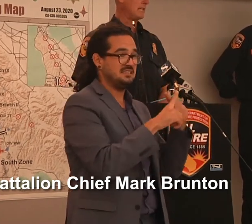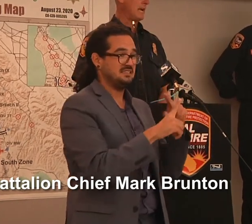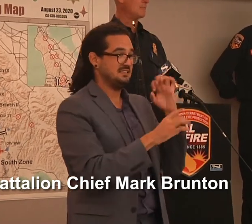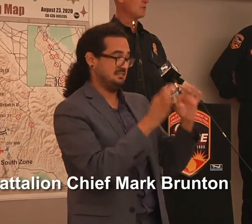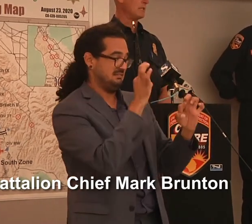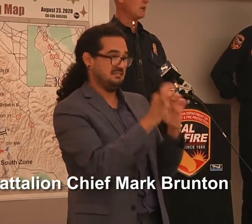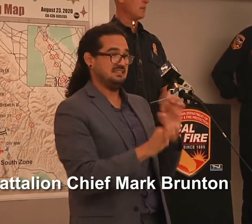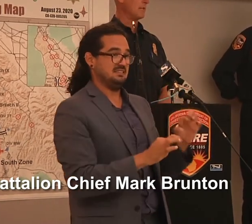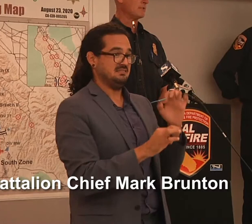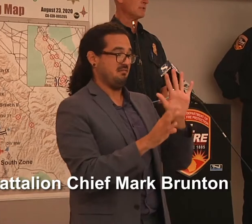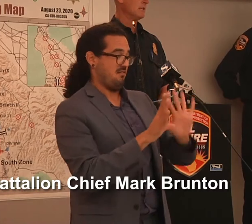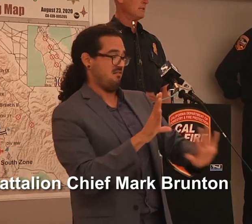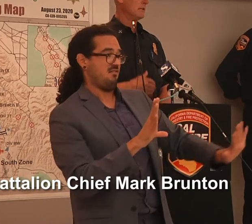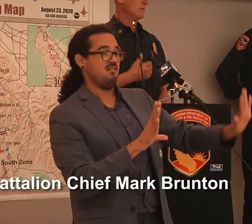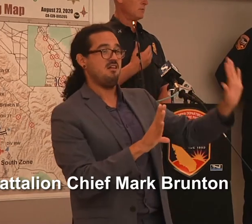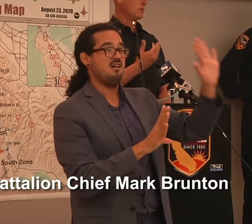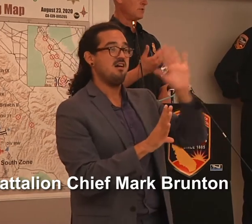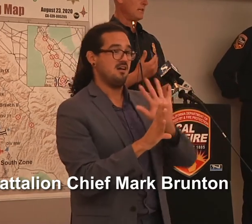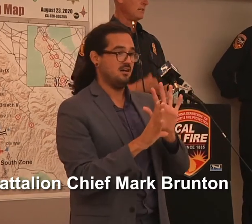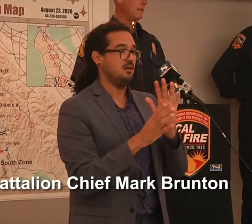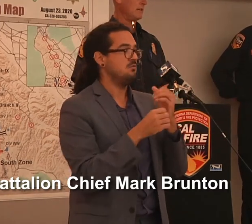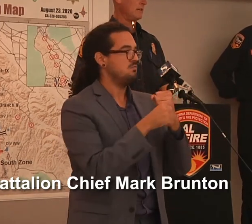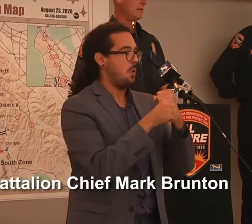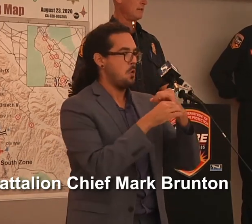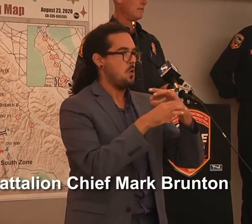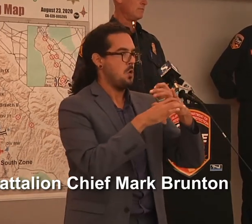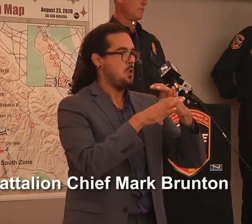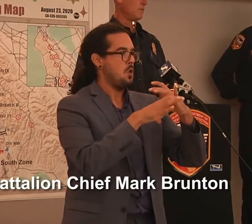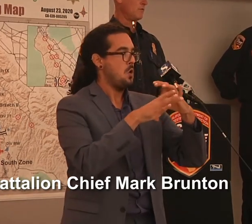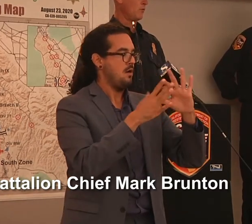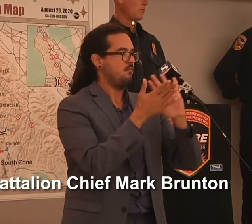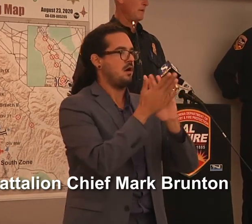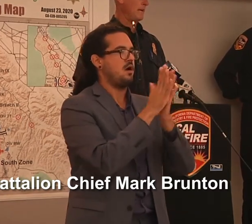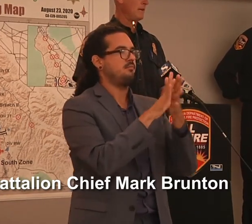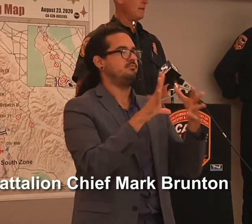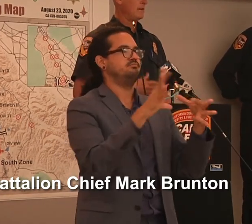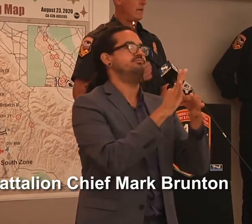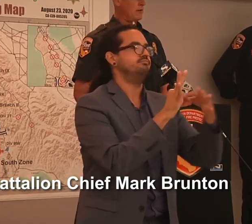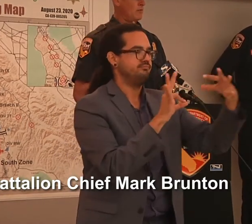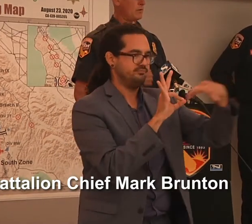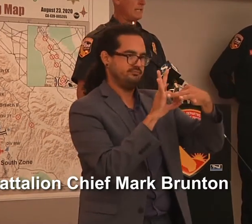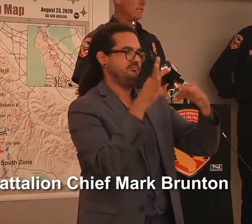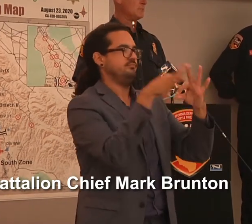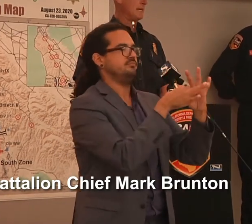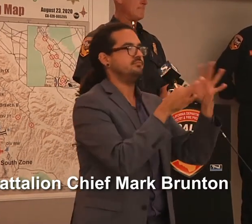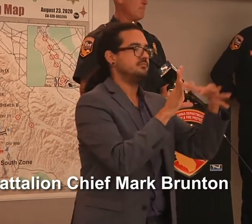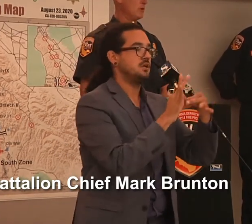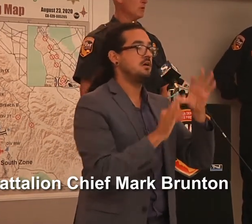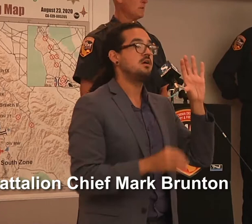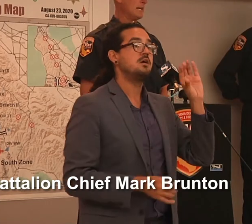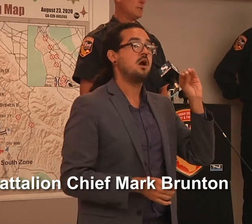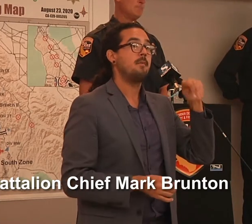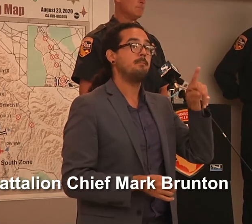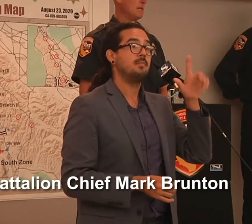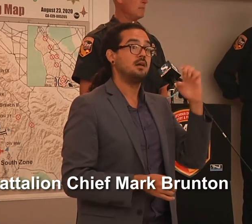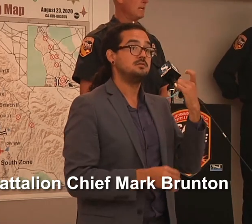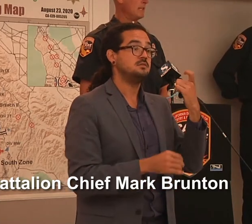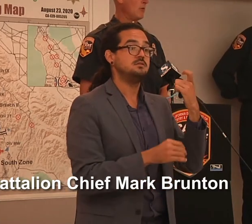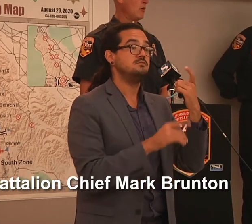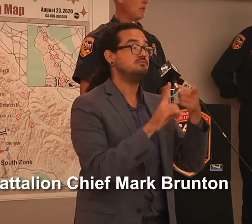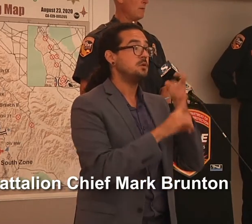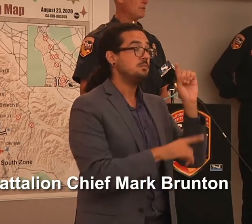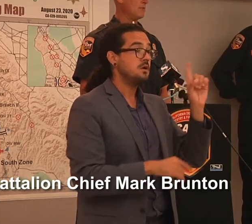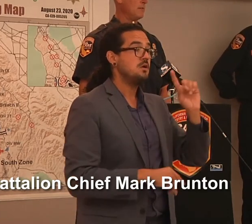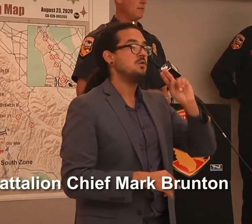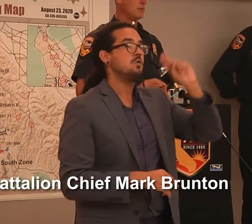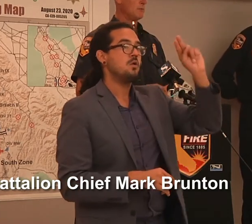fire, and that typically happens with these complexes, which you're seeing in further North Bay and over in the East Bay with those fires, same thing.